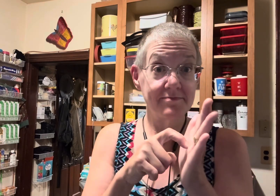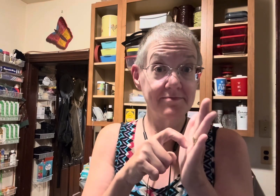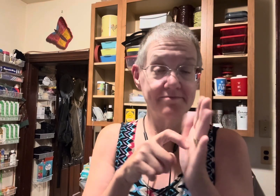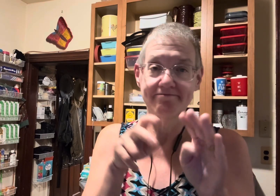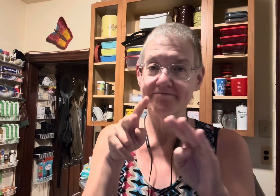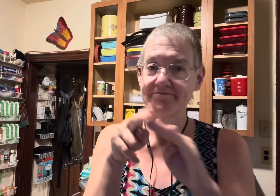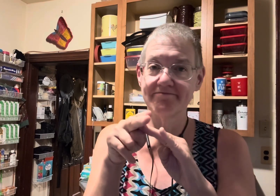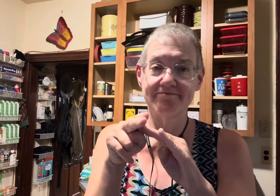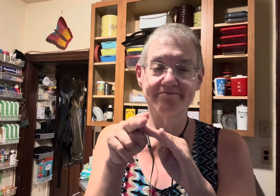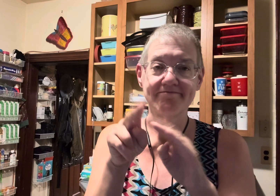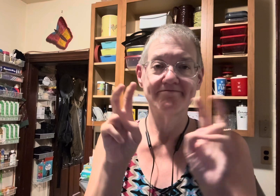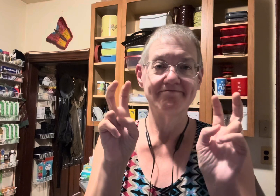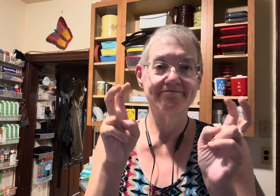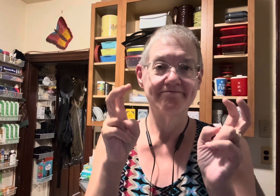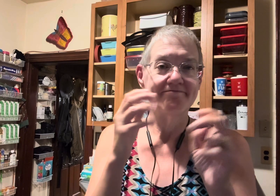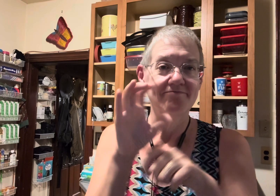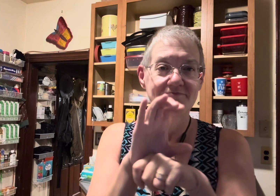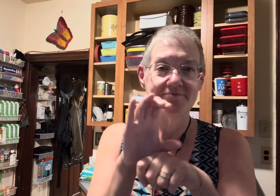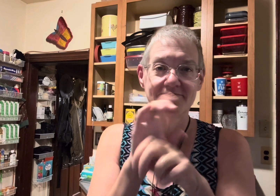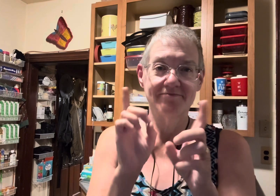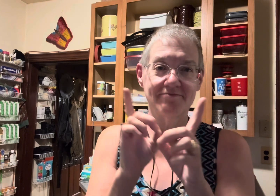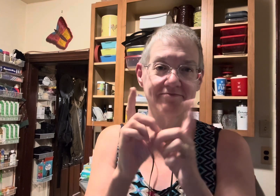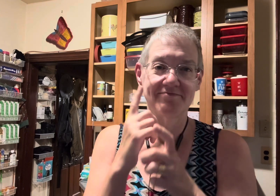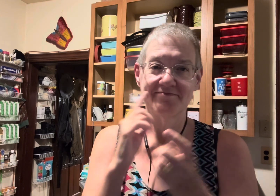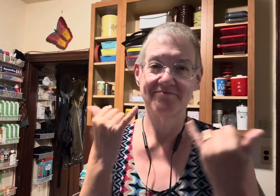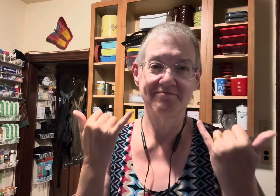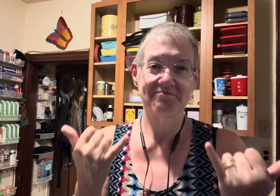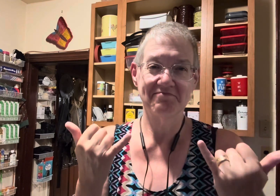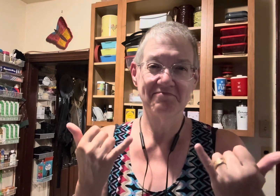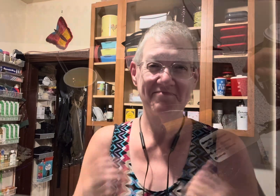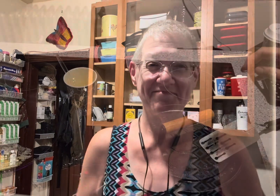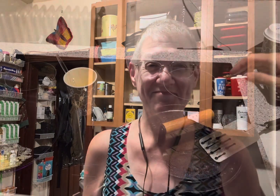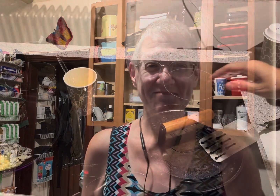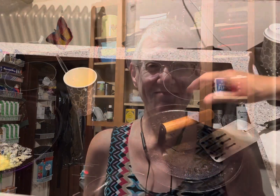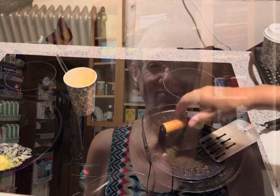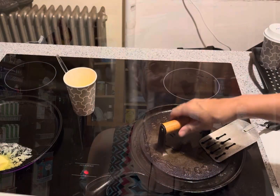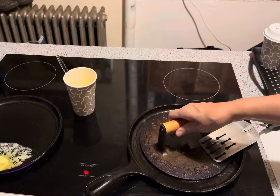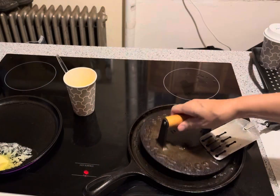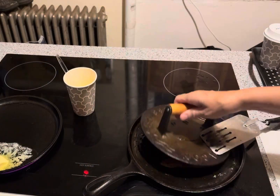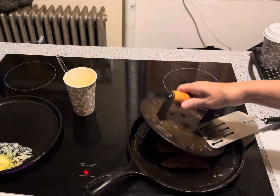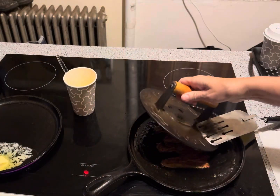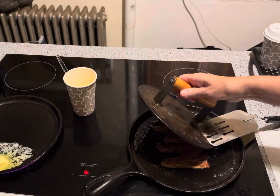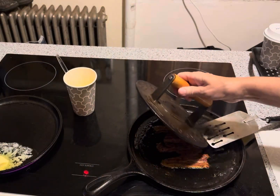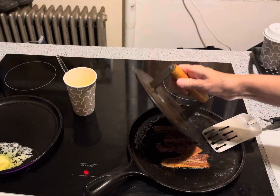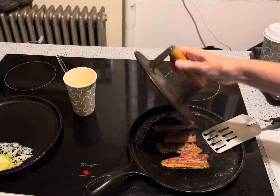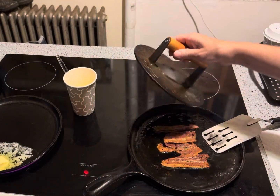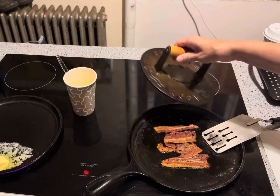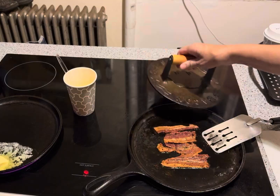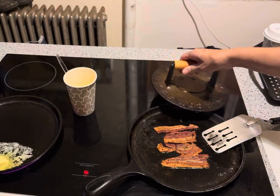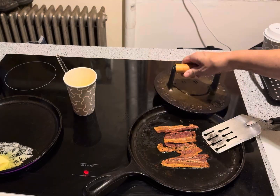his blood sugar. If you've noticed, we've cut out things like he's not having his chocolate anymore for dessert.